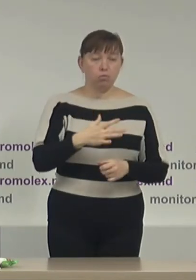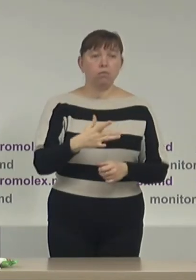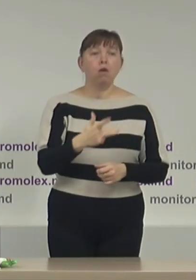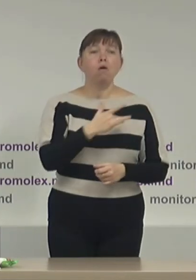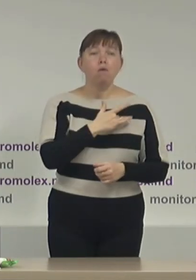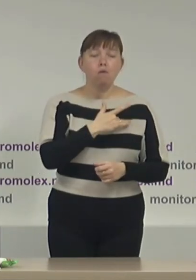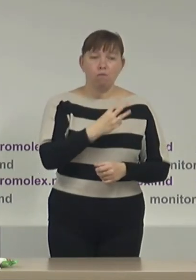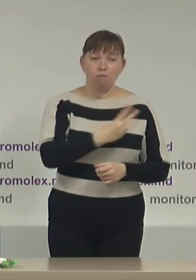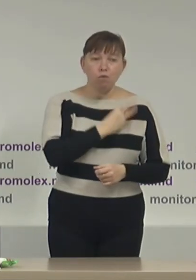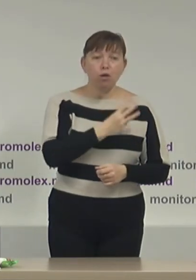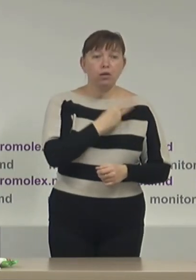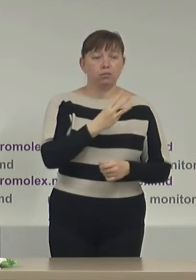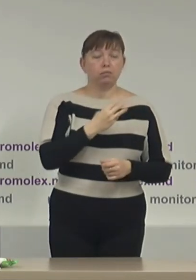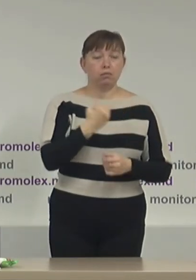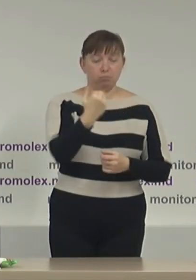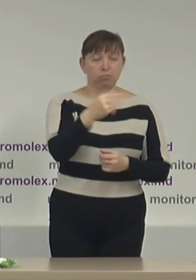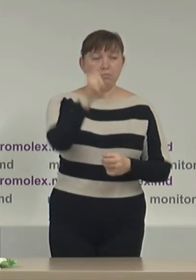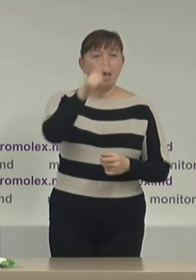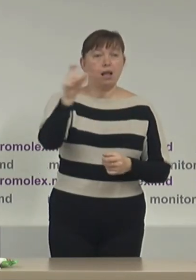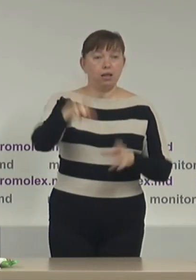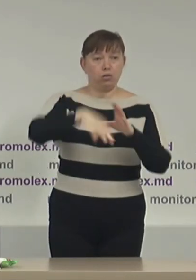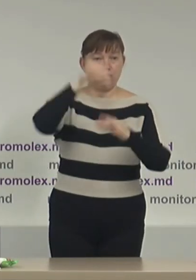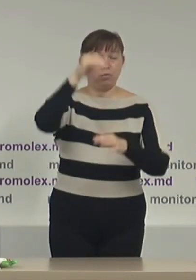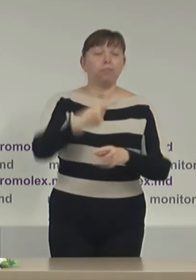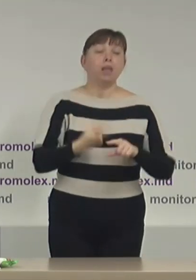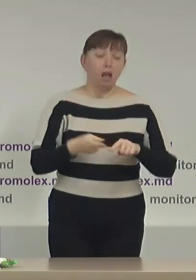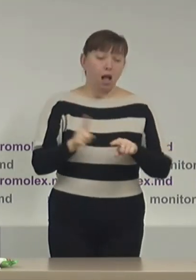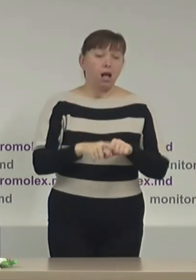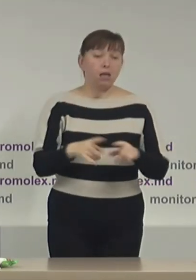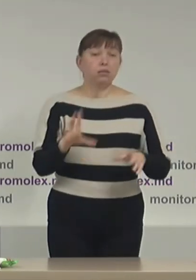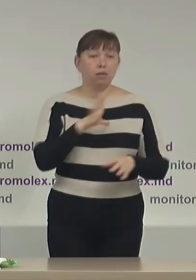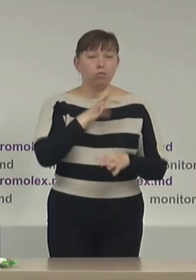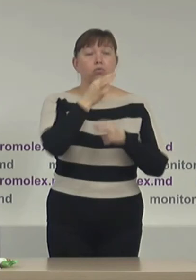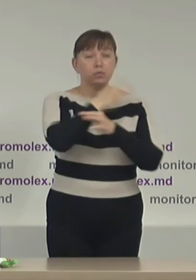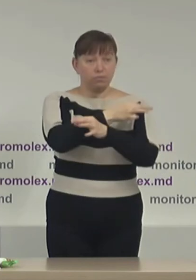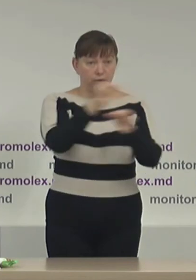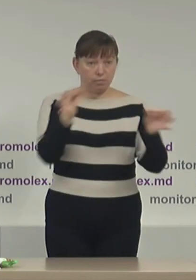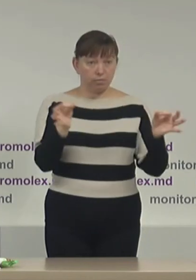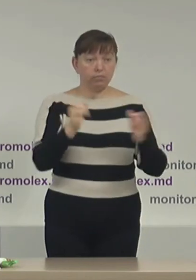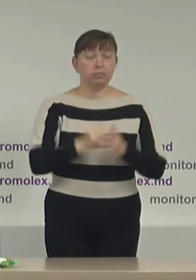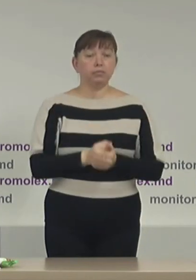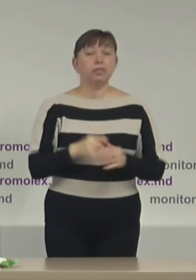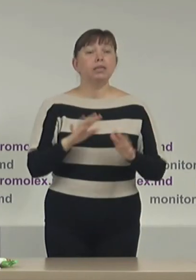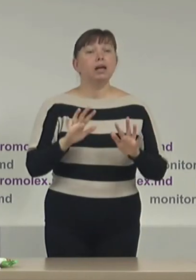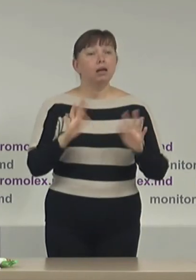we have to express our will, the will of voters.